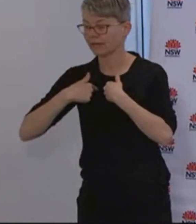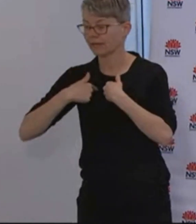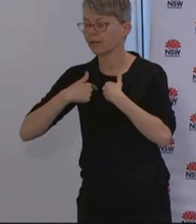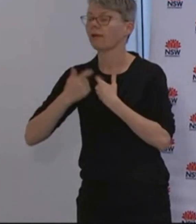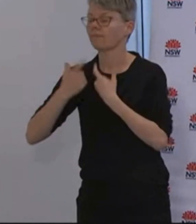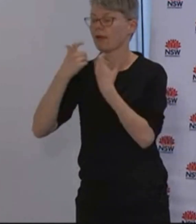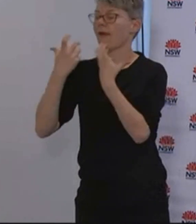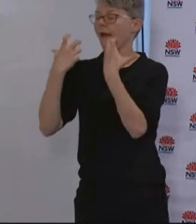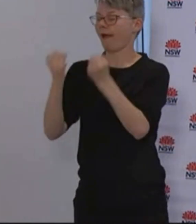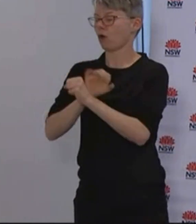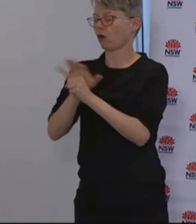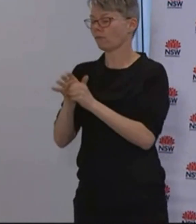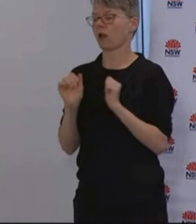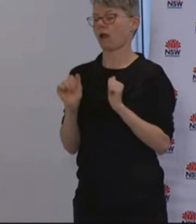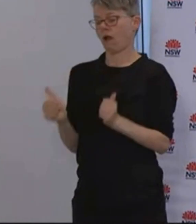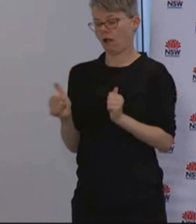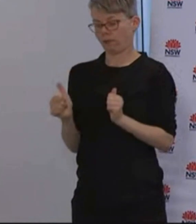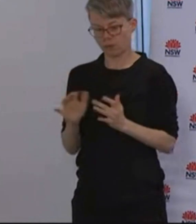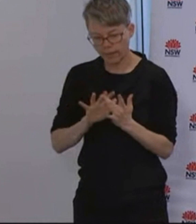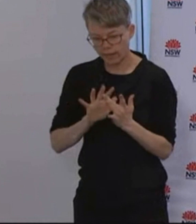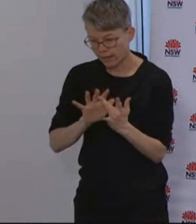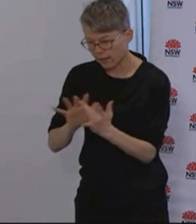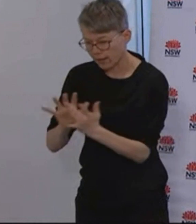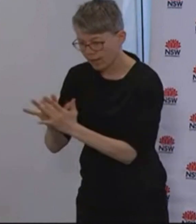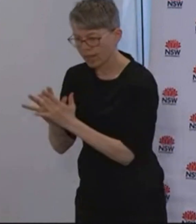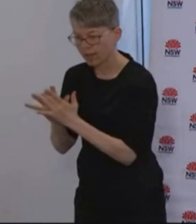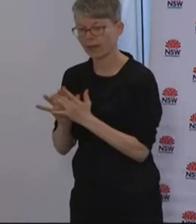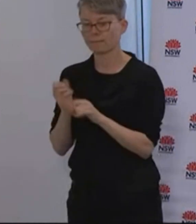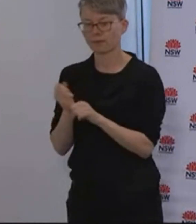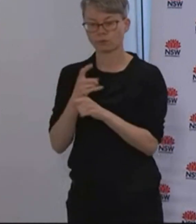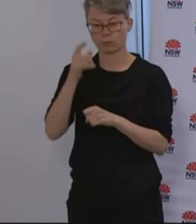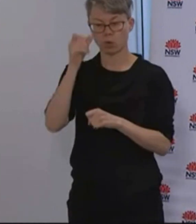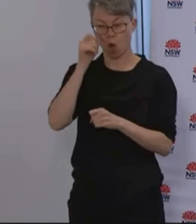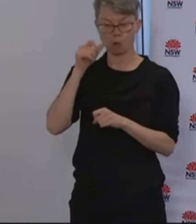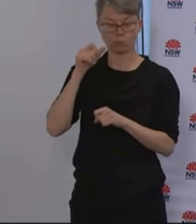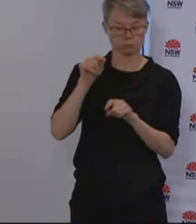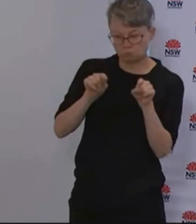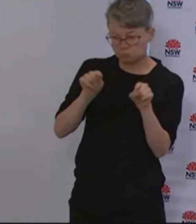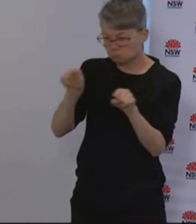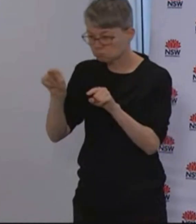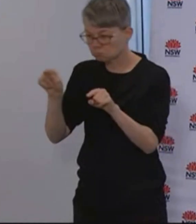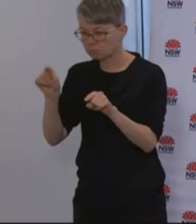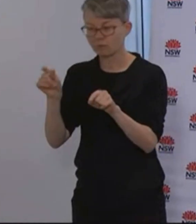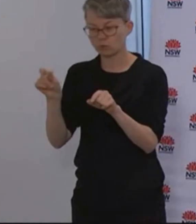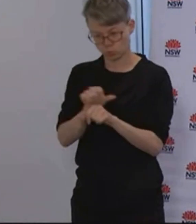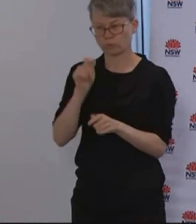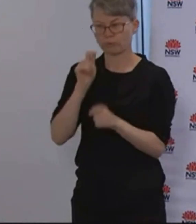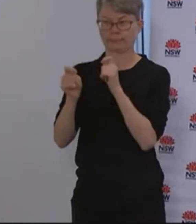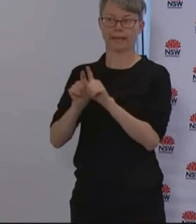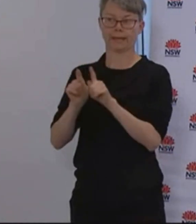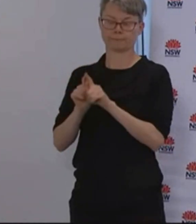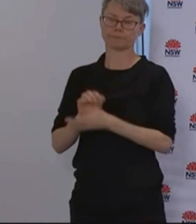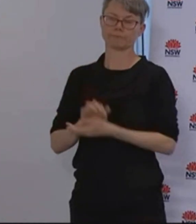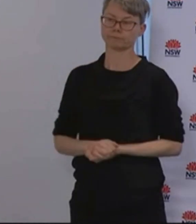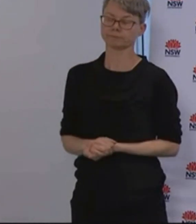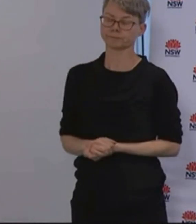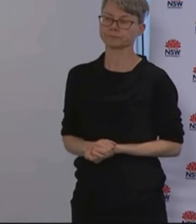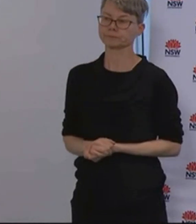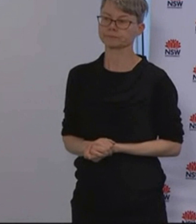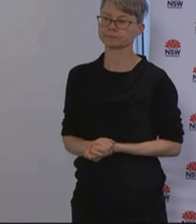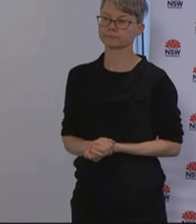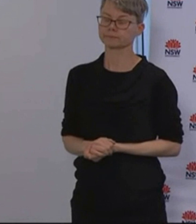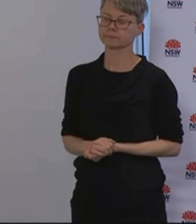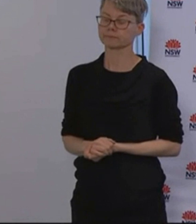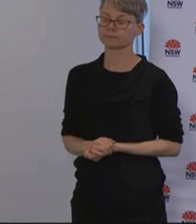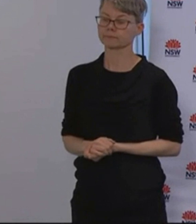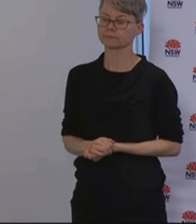then work with the community to get awareness out and for the community to come forward for testing. At the moment, whilst